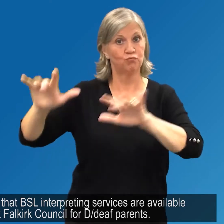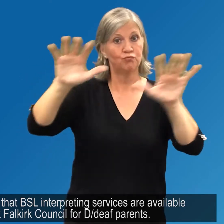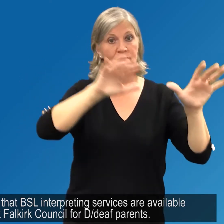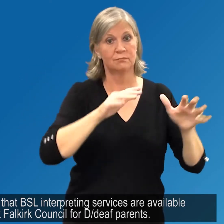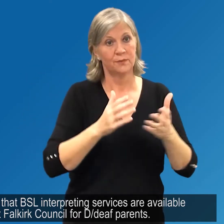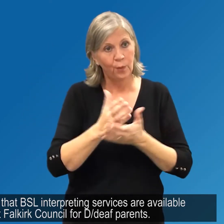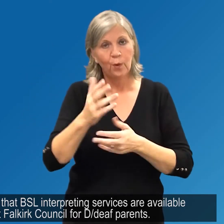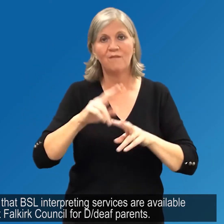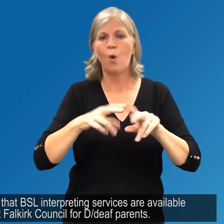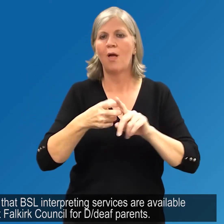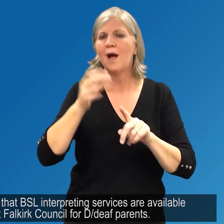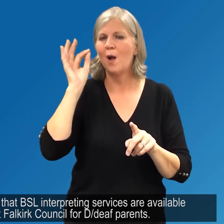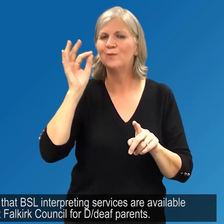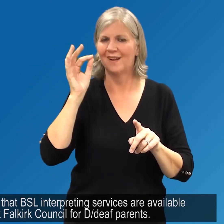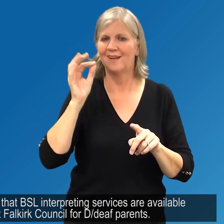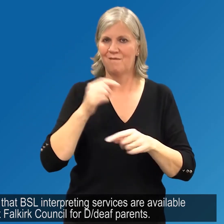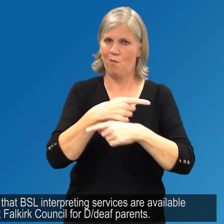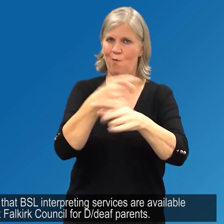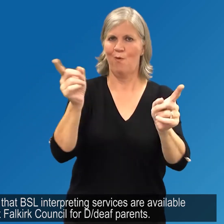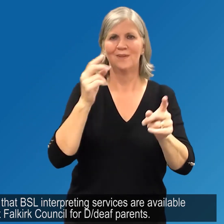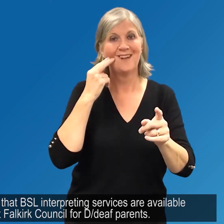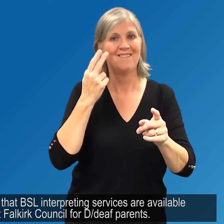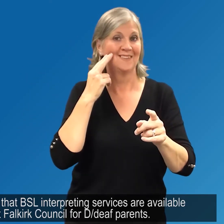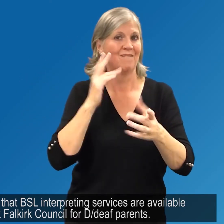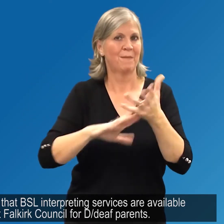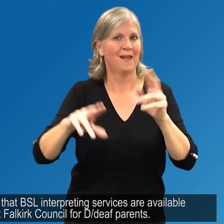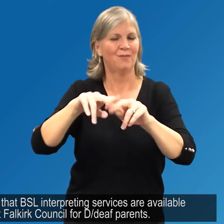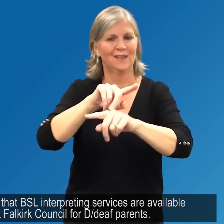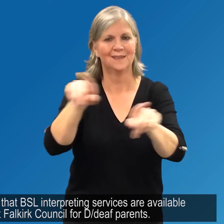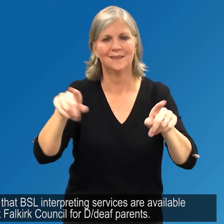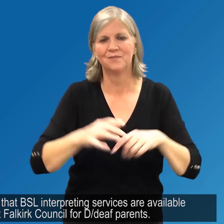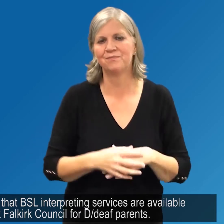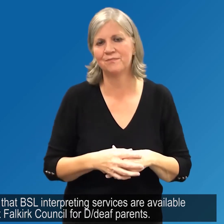are available throughout Falkirk Council for D-deaf parents.